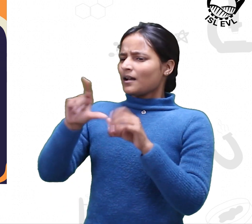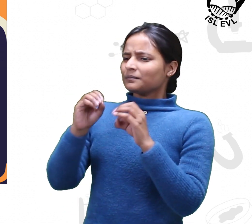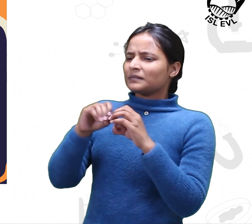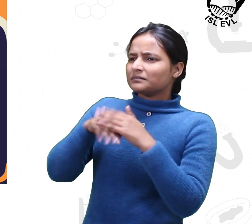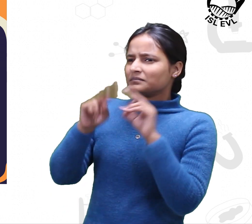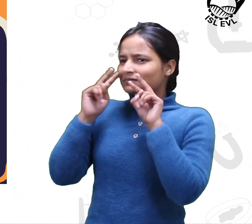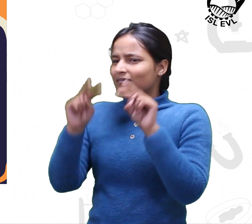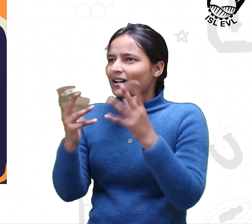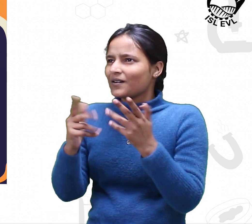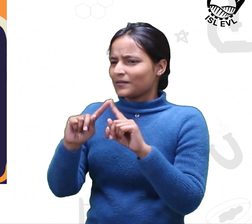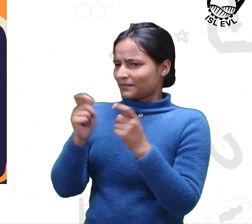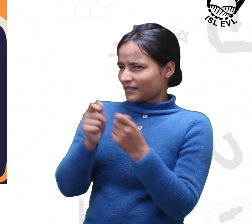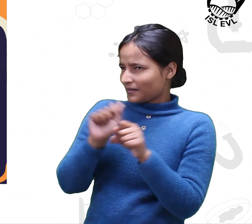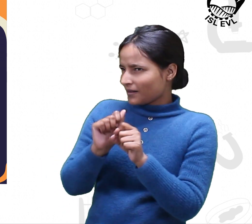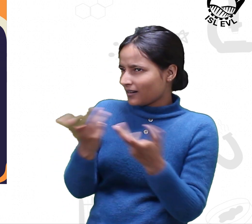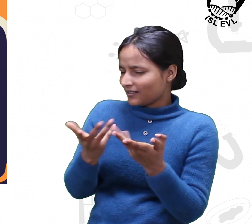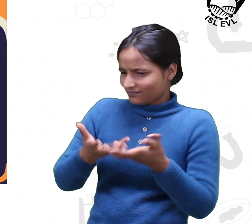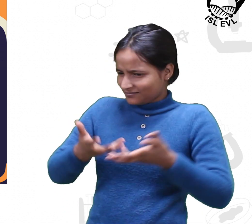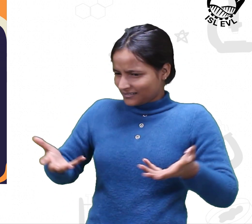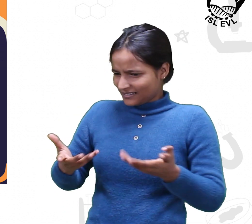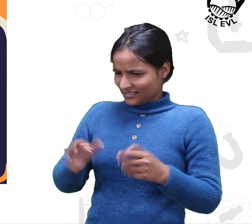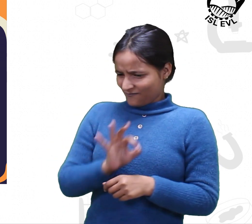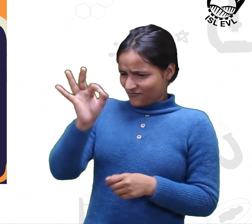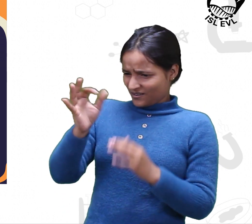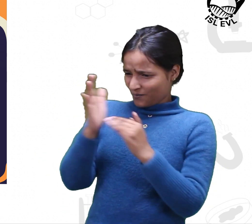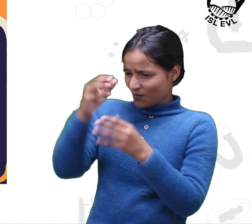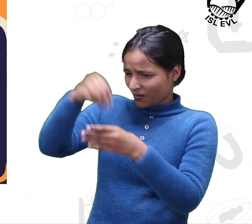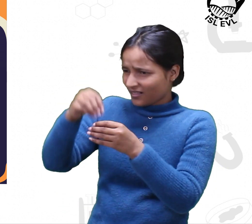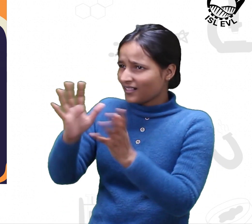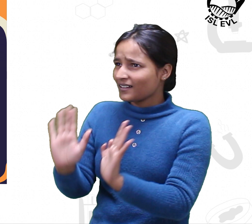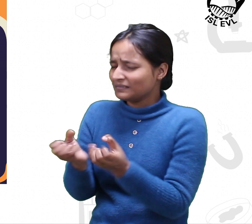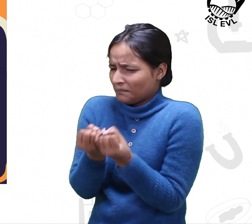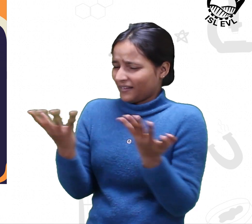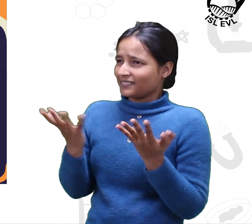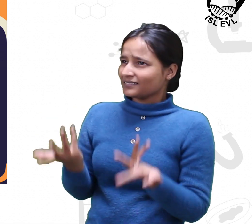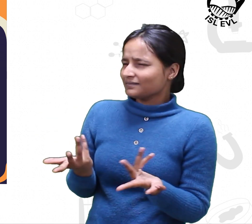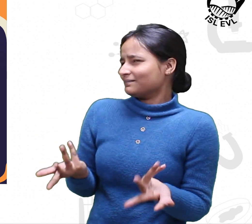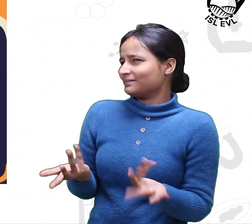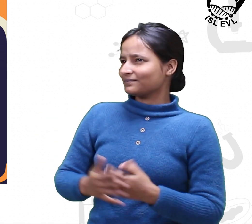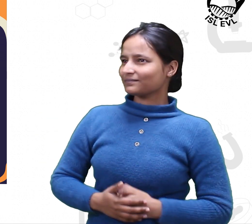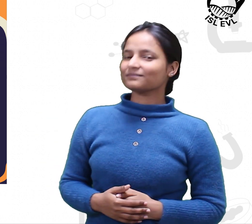look like is something that you want to know. Like, do you have bottles full of fruit flies, or like, how does it work?